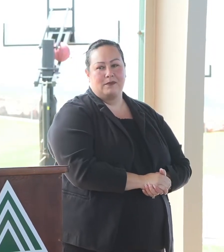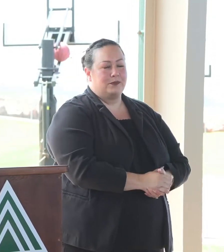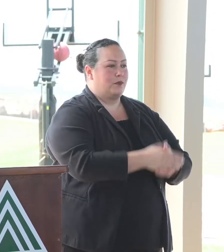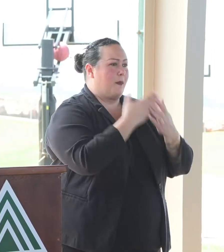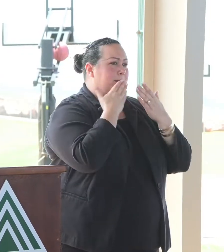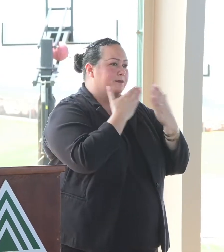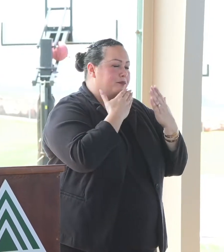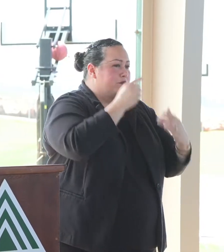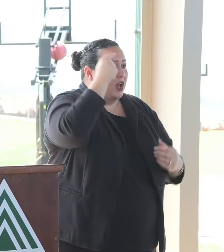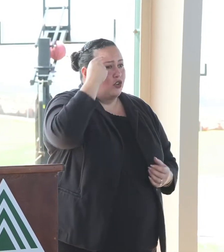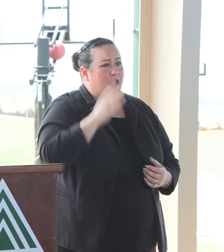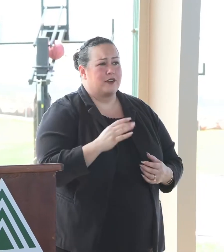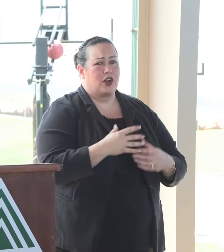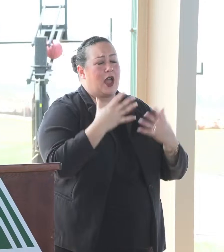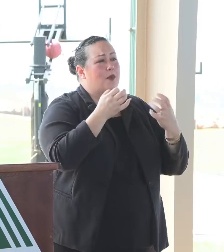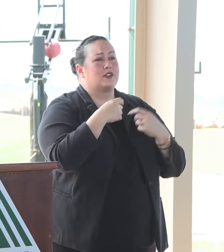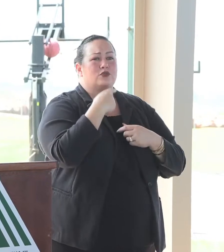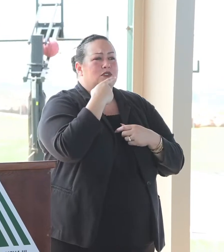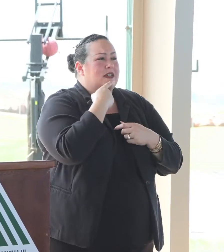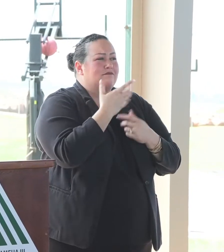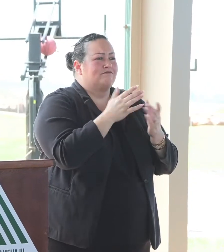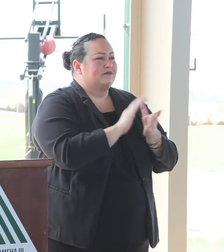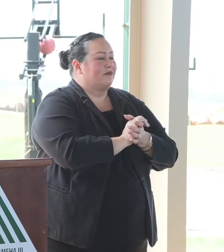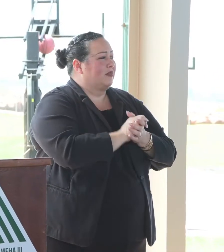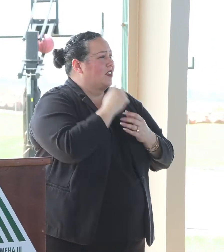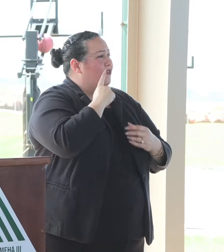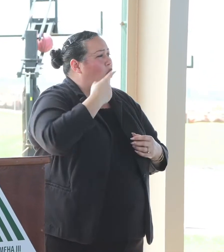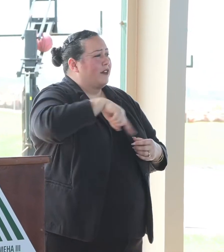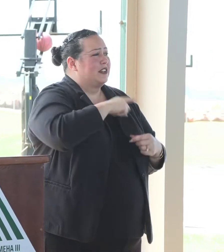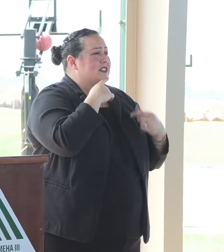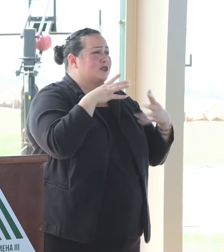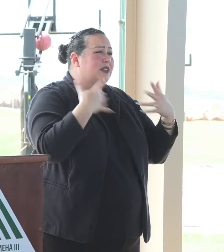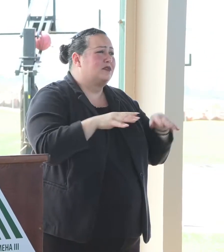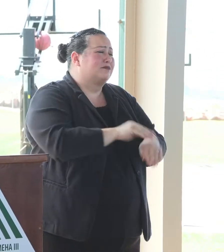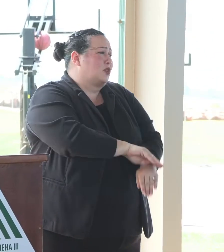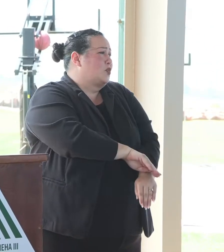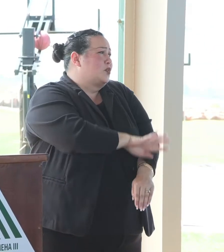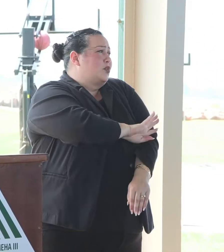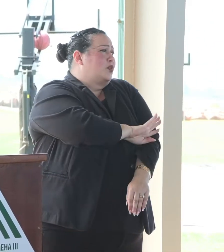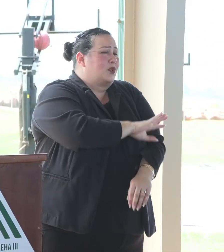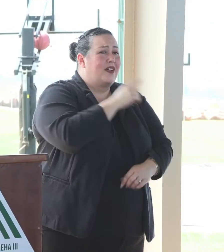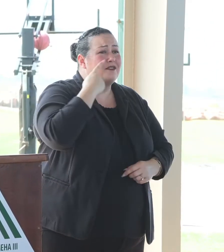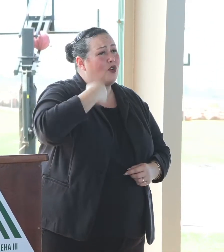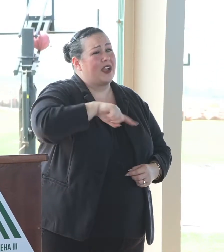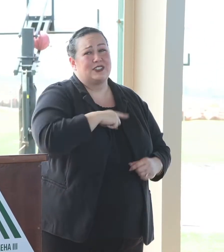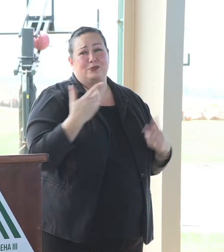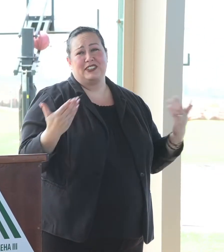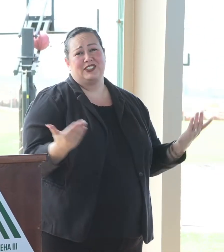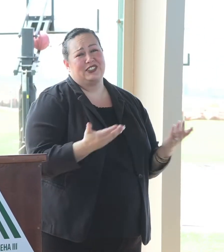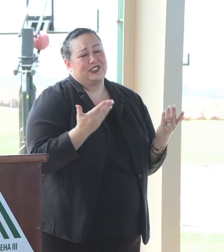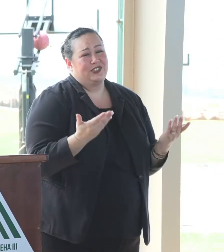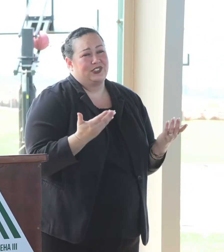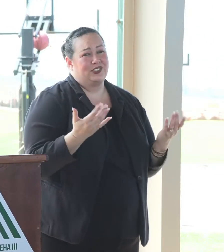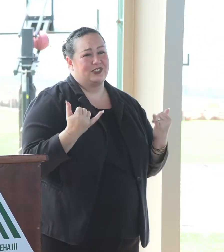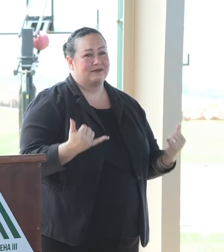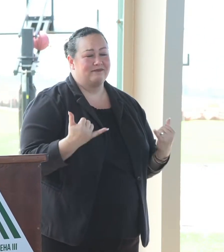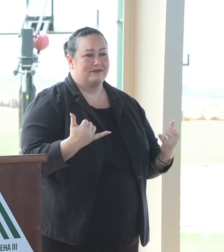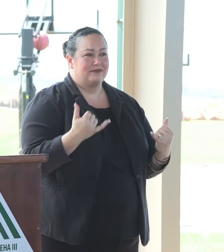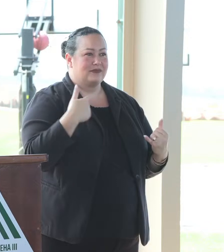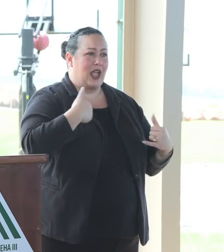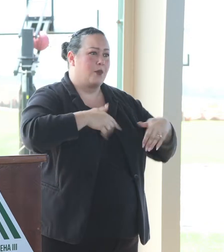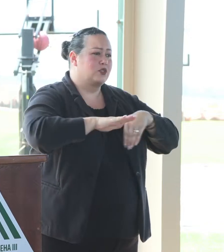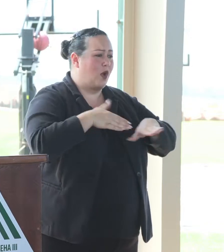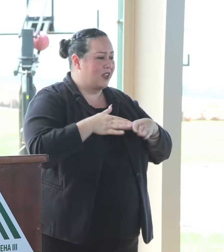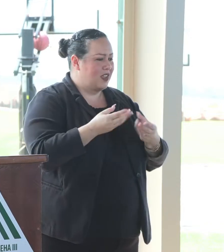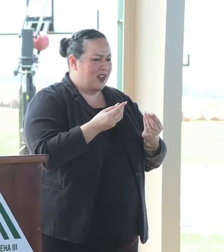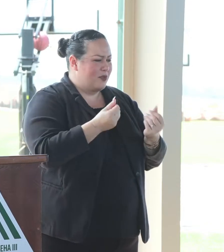Mahalo, Governor. And I would just say, I think for all of us, this is a really chicken skin moment to be here. You know, I was walking here when it was just